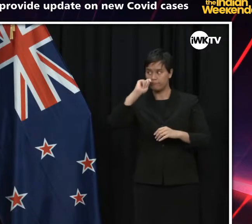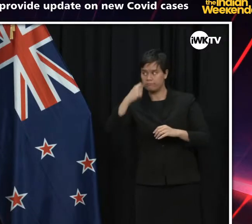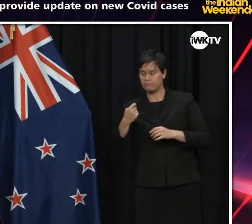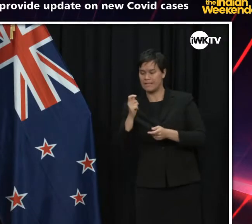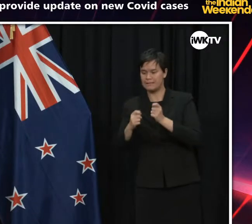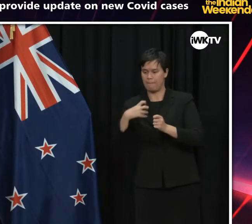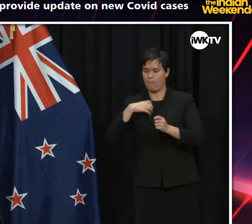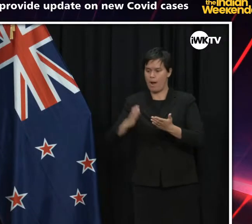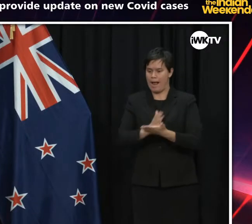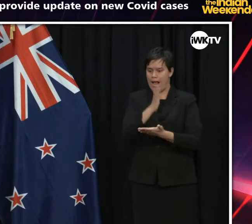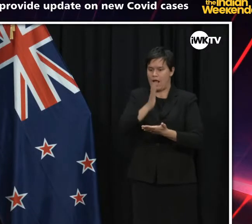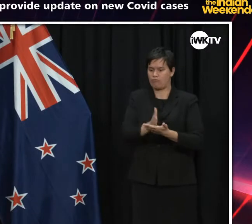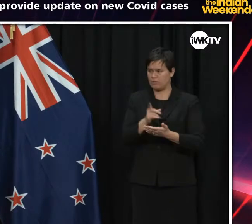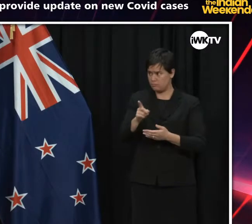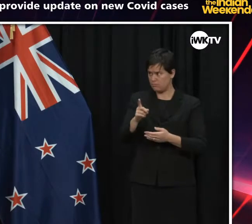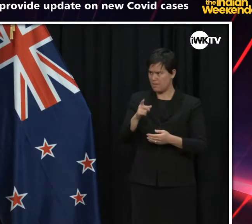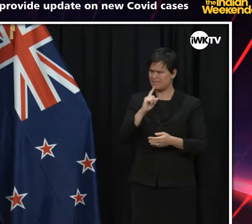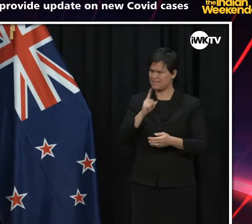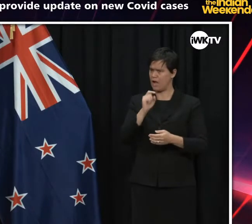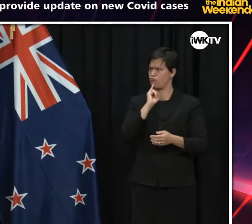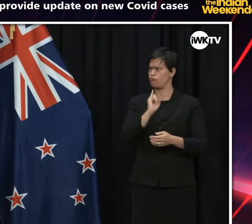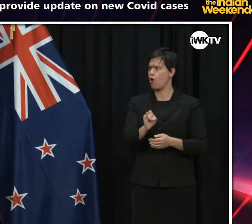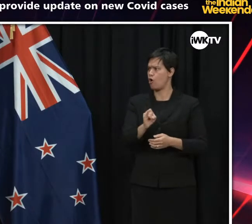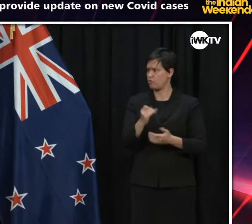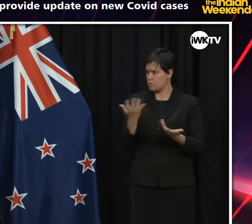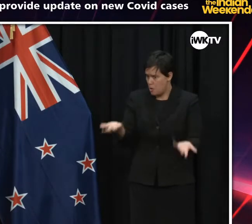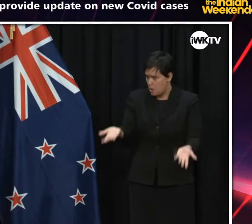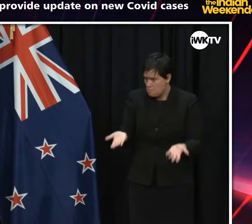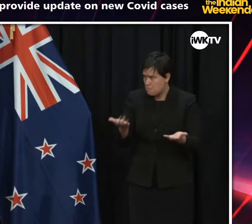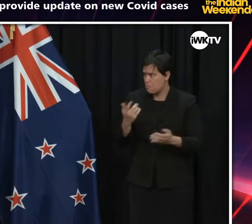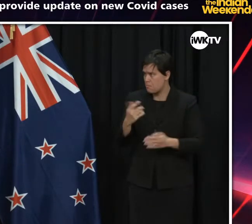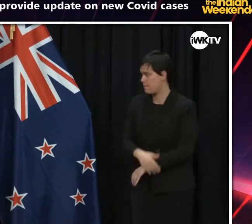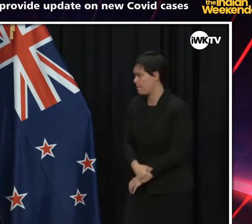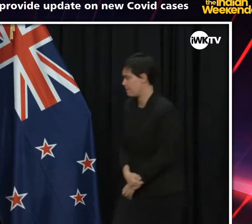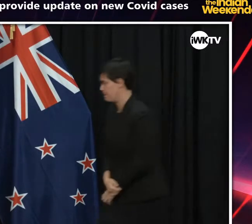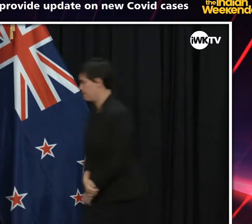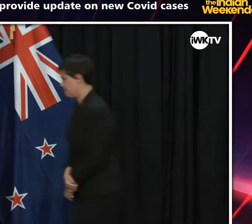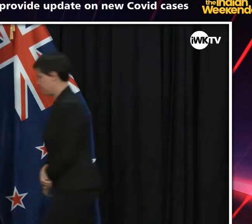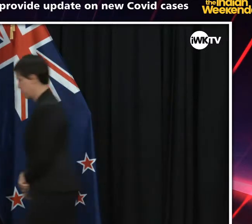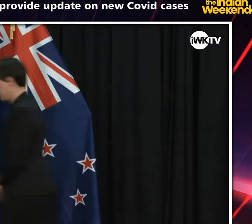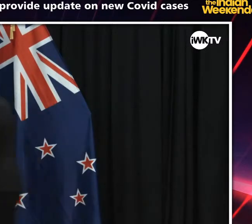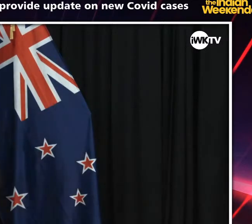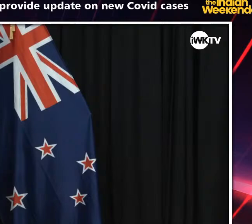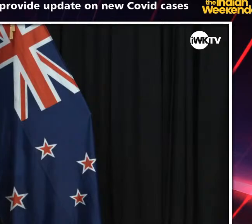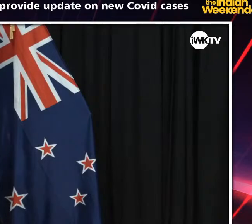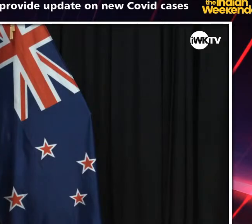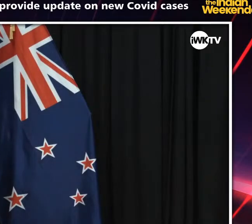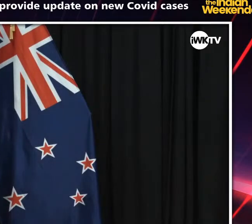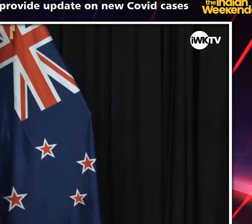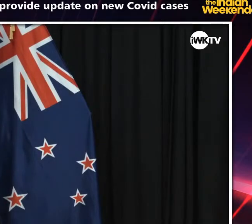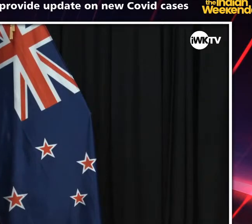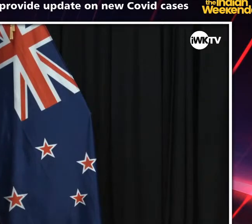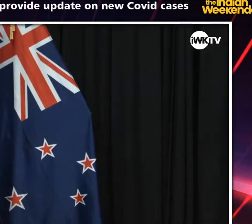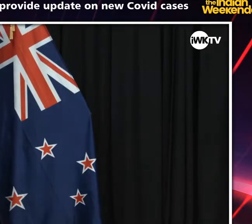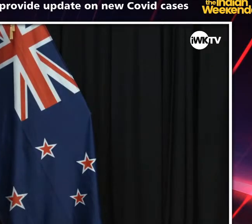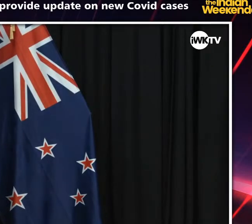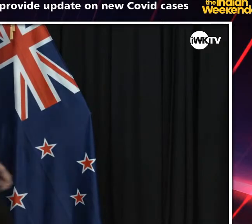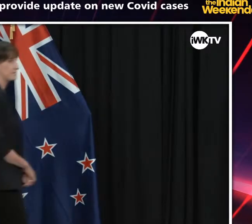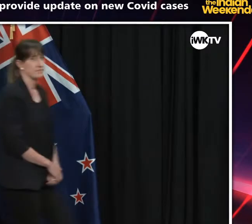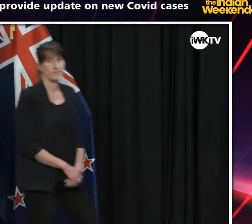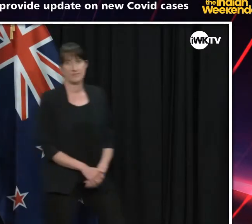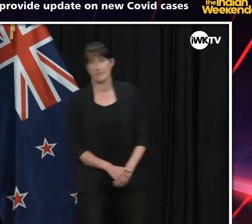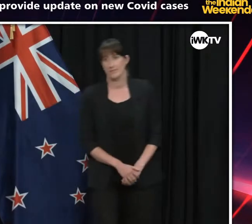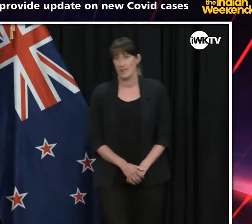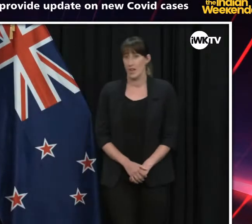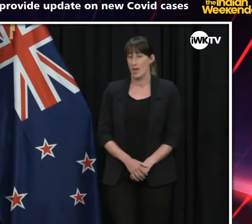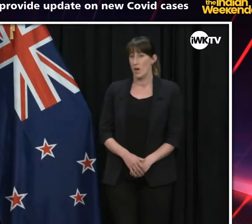saliva tests that make you concerned and reluctant to use that type of test more widely? I'll make a quick comment and then I'll ask Dr. Bloomfield to comment on the science. One of the